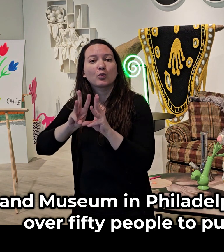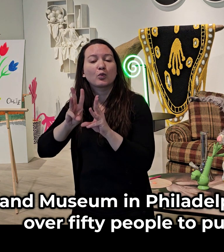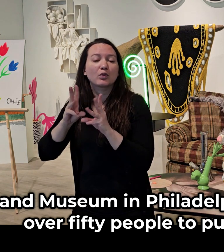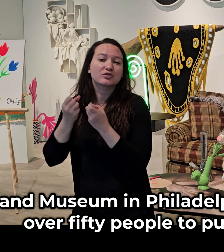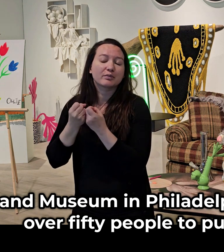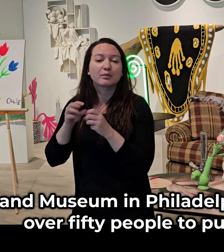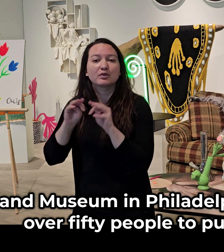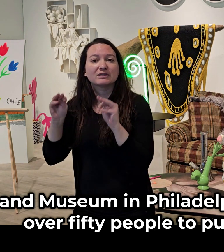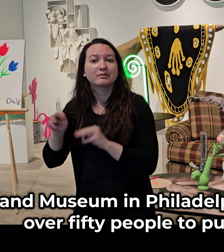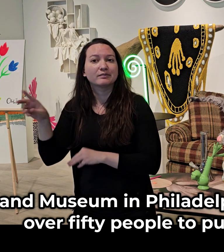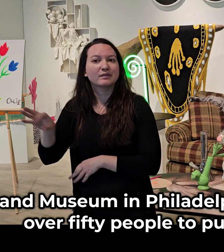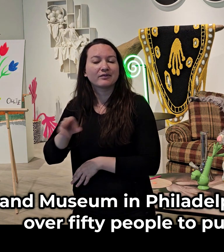together.